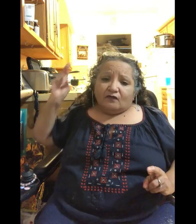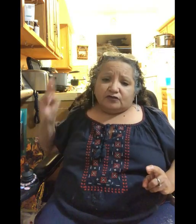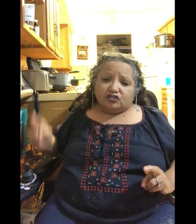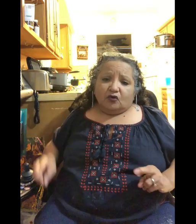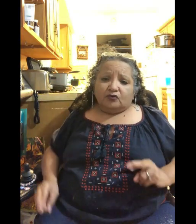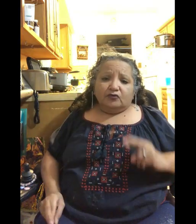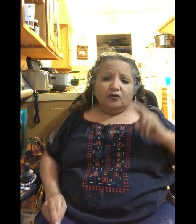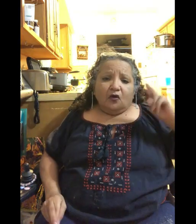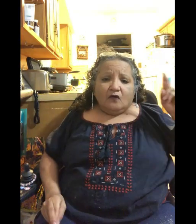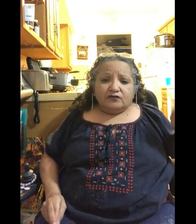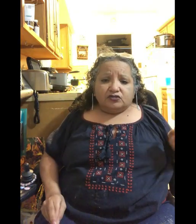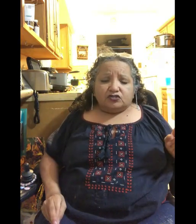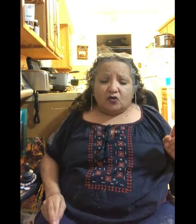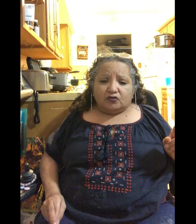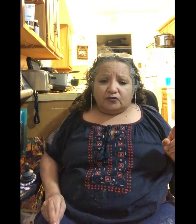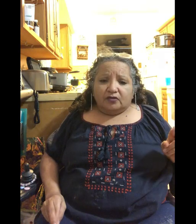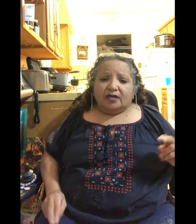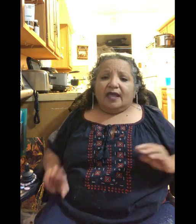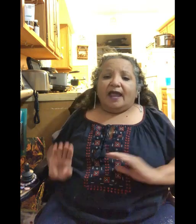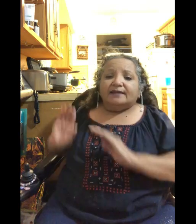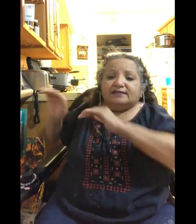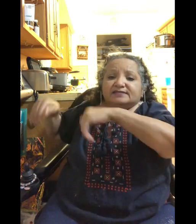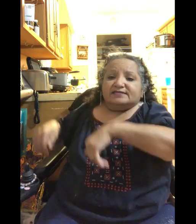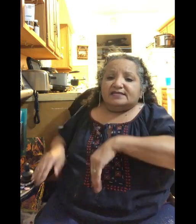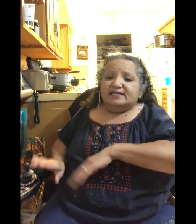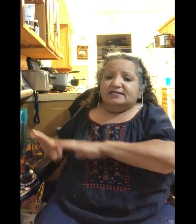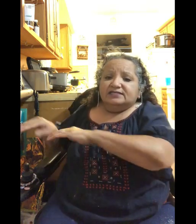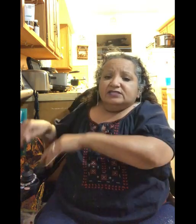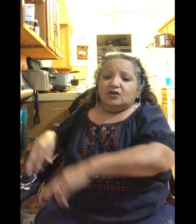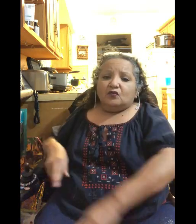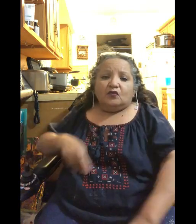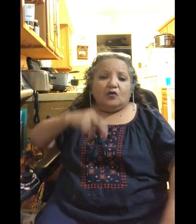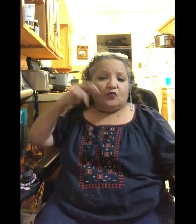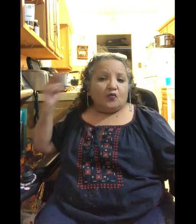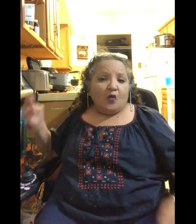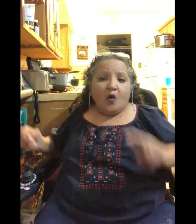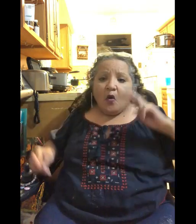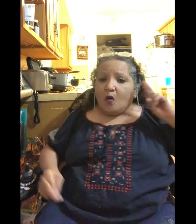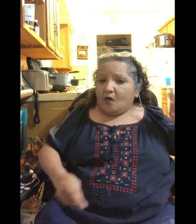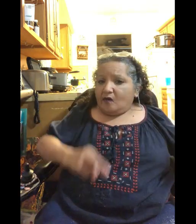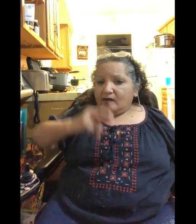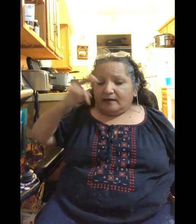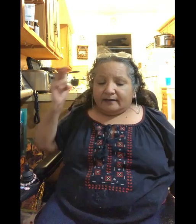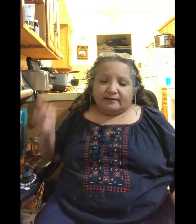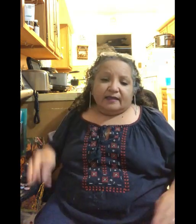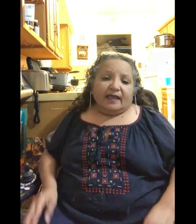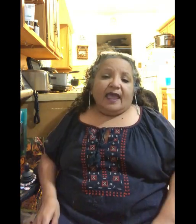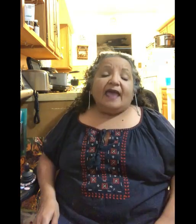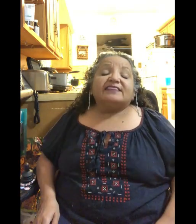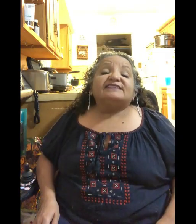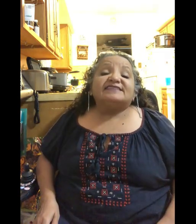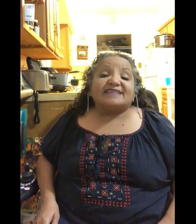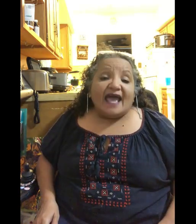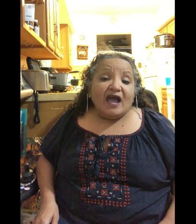the shoulder, over the shoulder. And the seas will roar at the